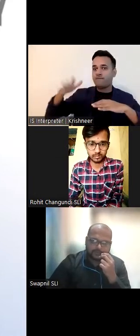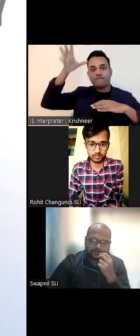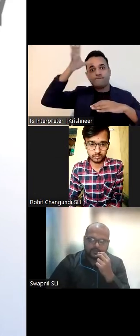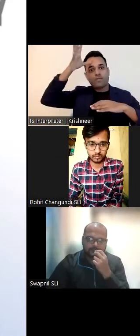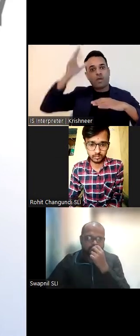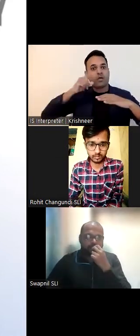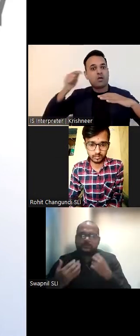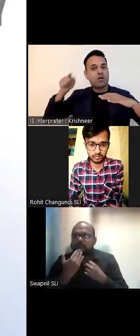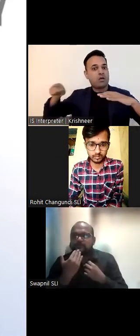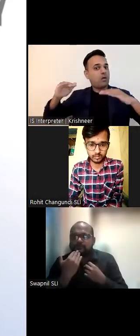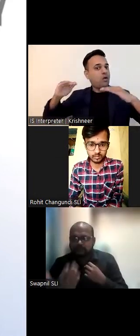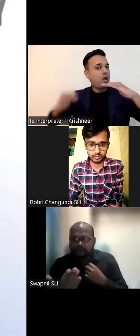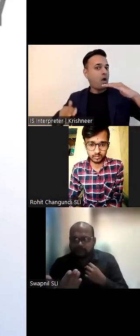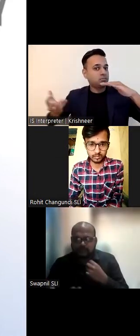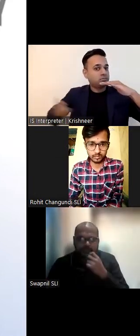Thanks. Vivek.